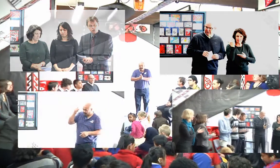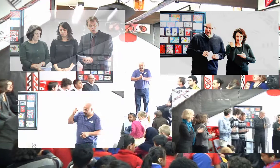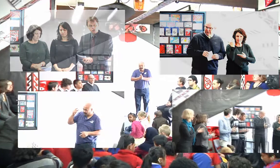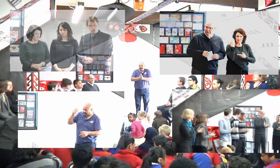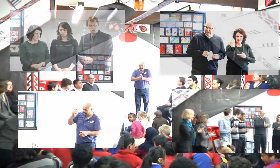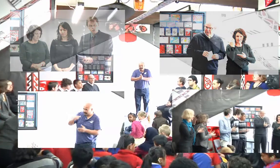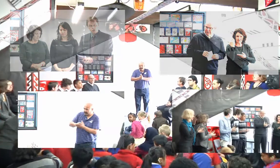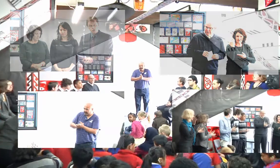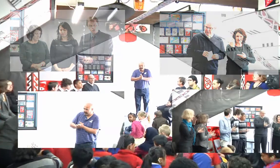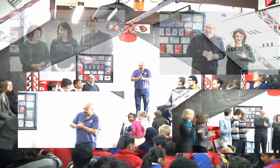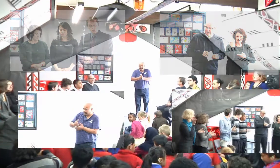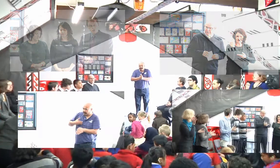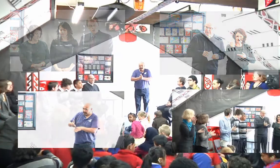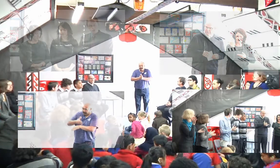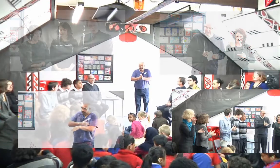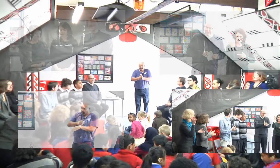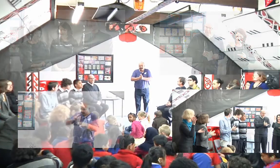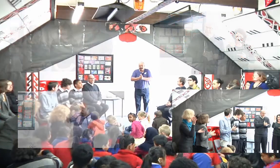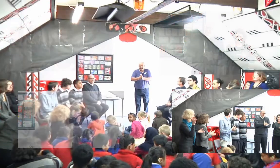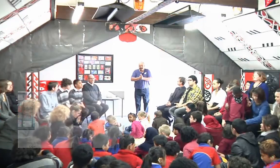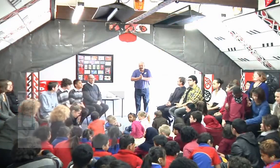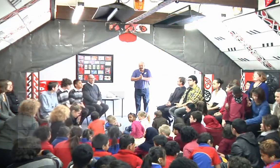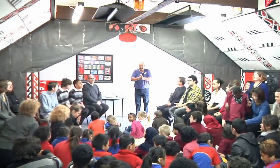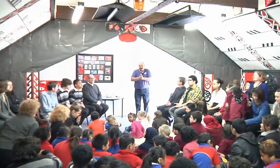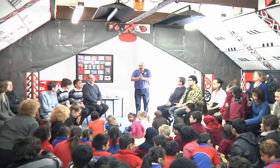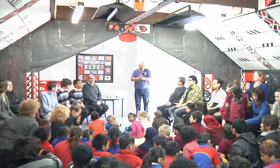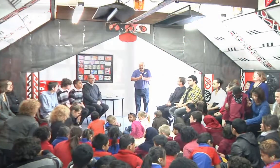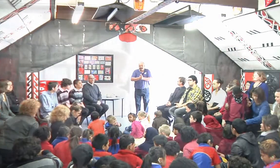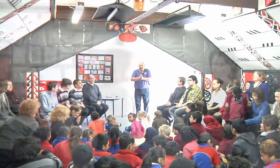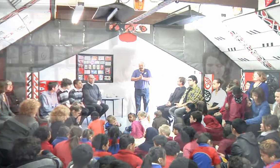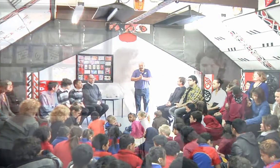So again, Mojo, a very, very warm welcome to Rua Moko Marae.